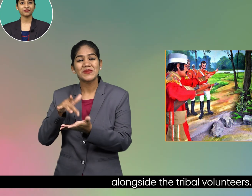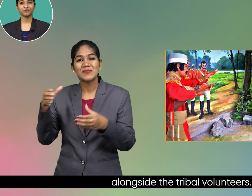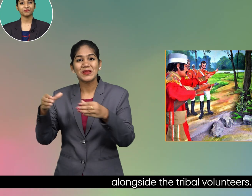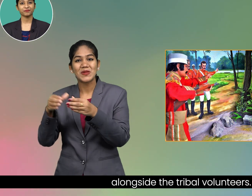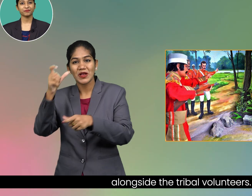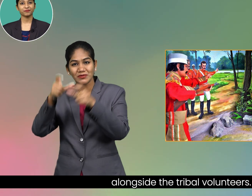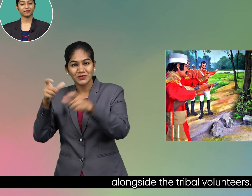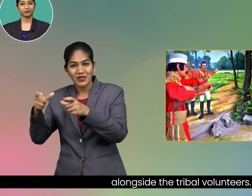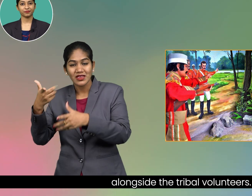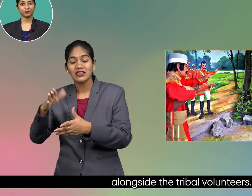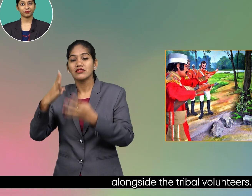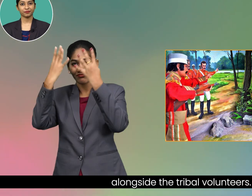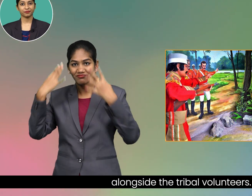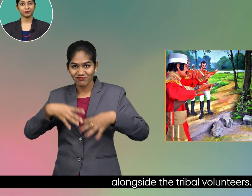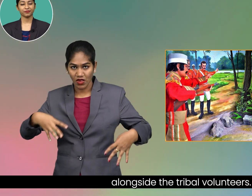volunteers.